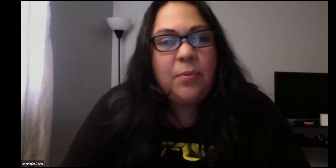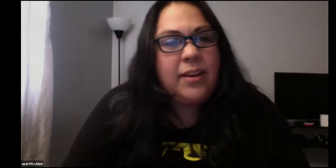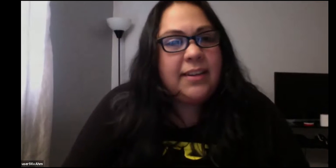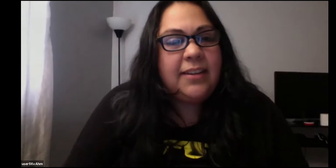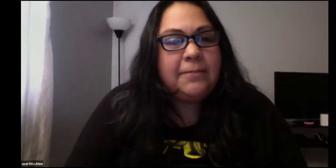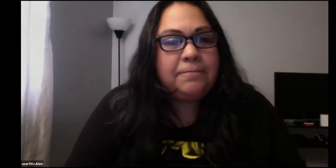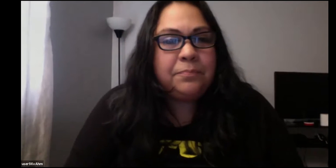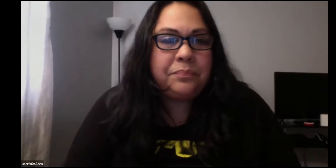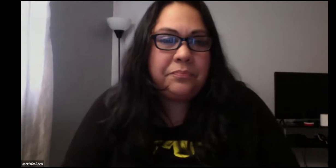pointing?